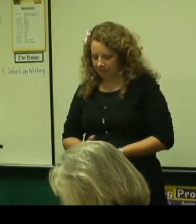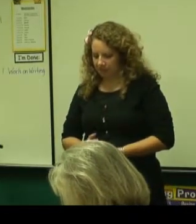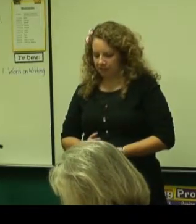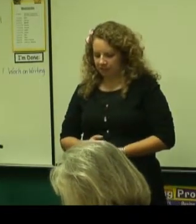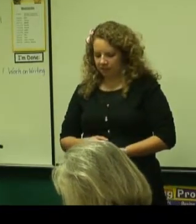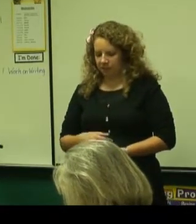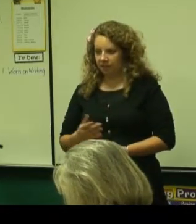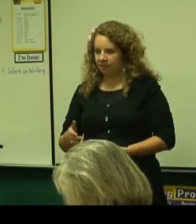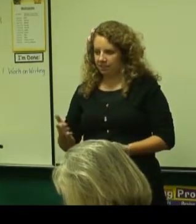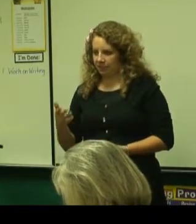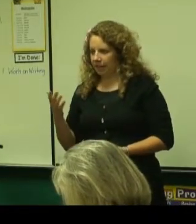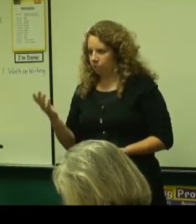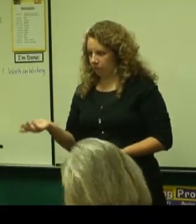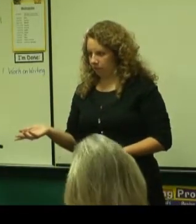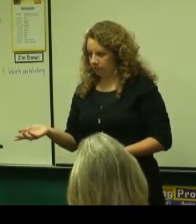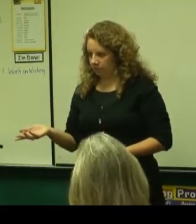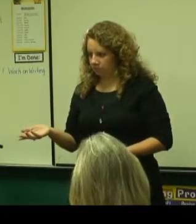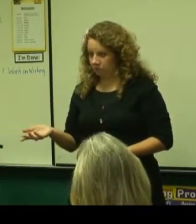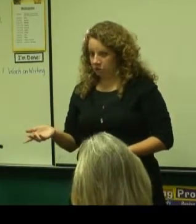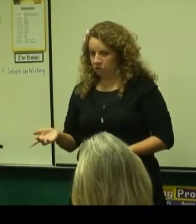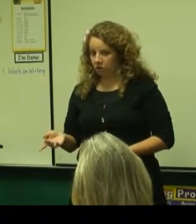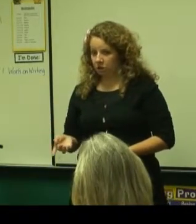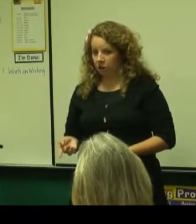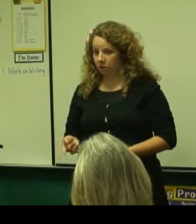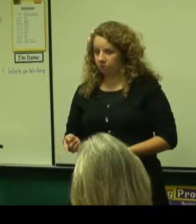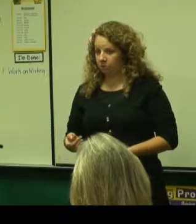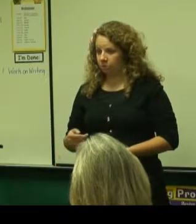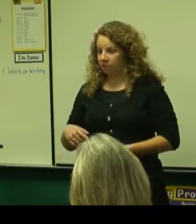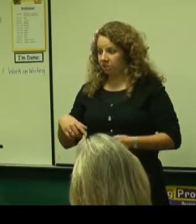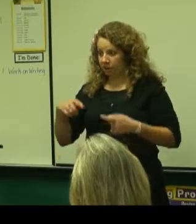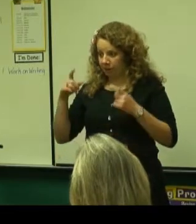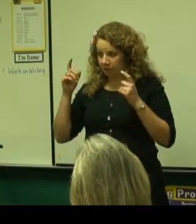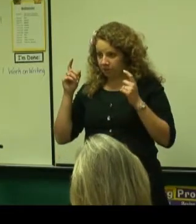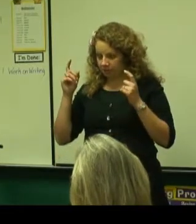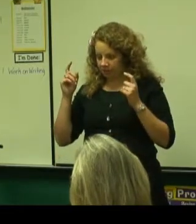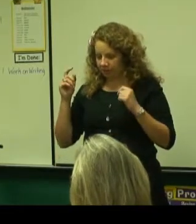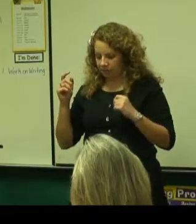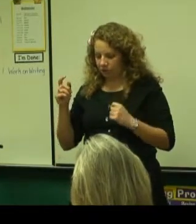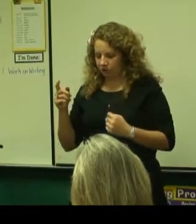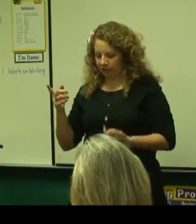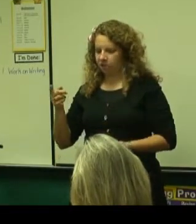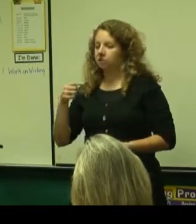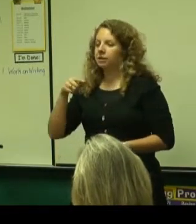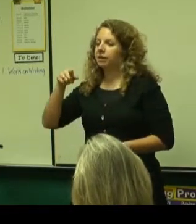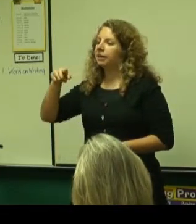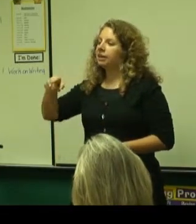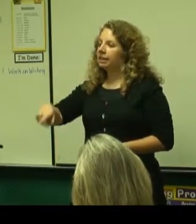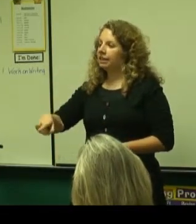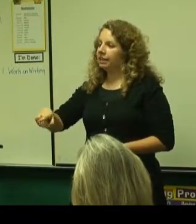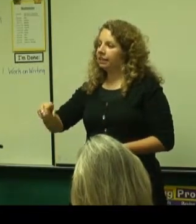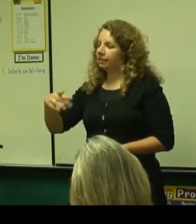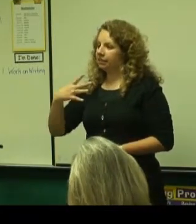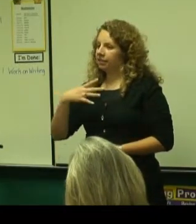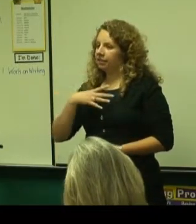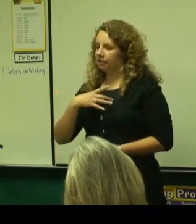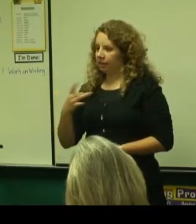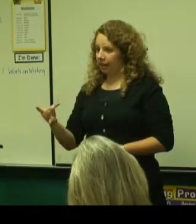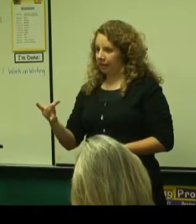is, does he like work? So, raise your eyebrows. So, okay, so it's going to be he